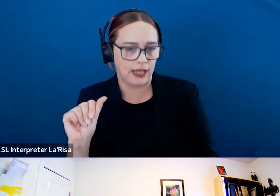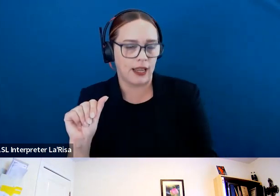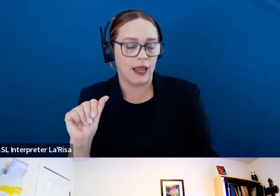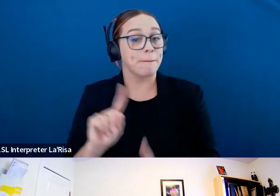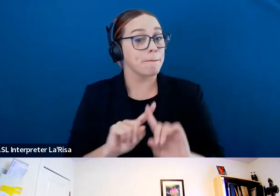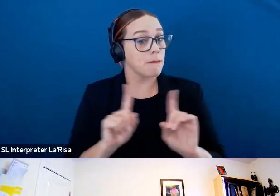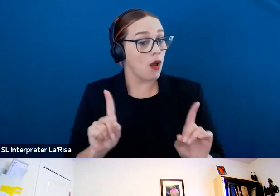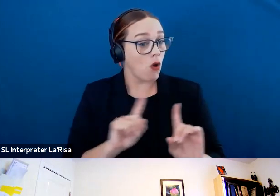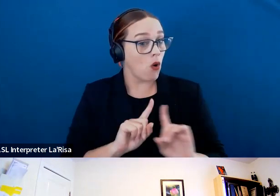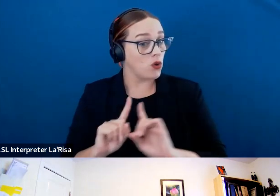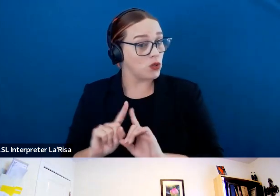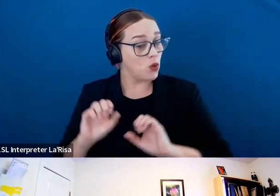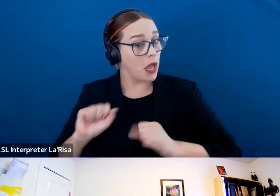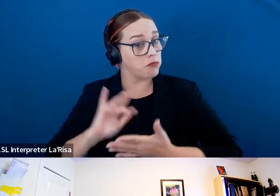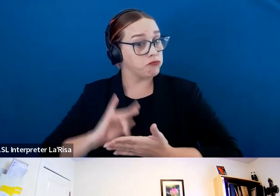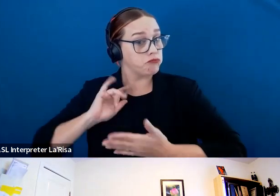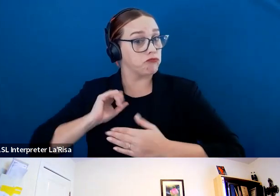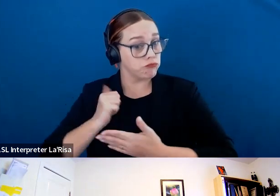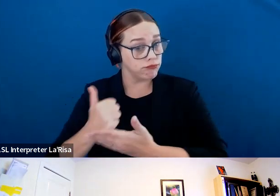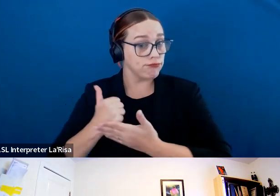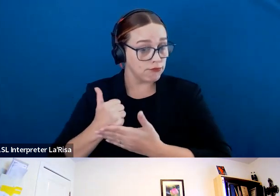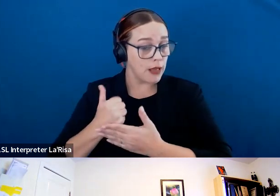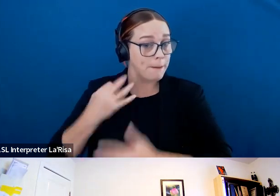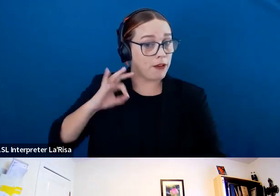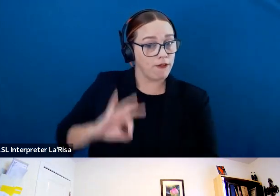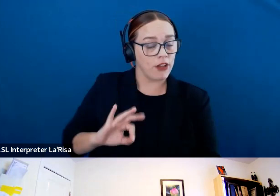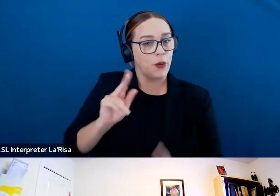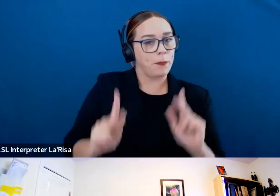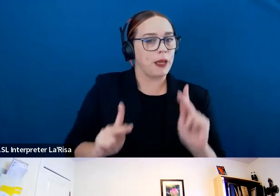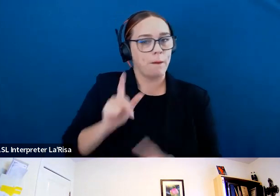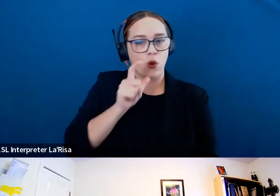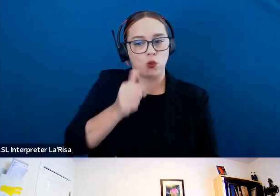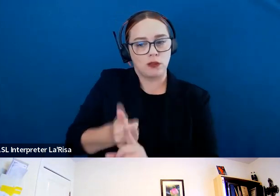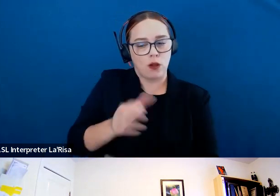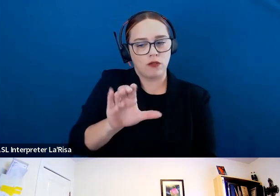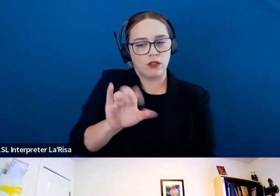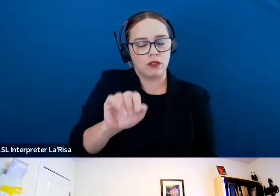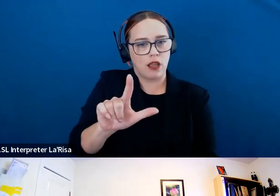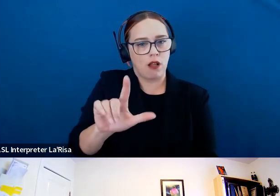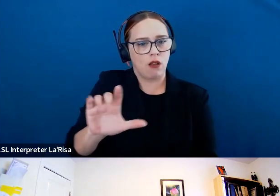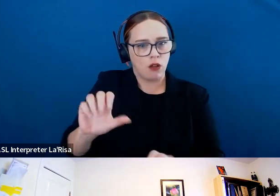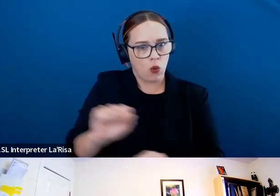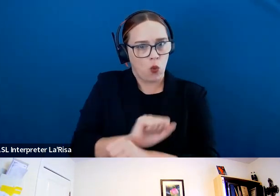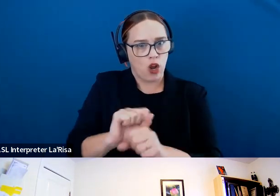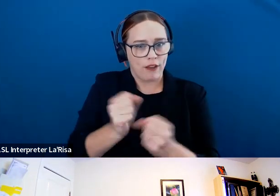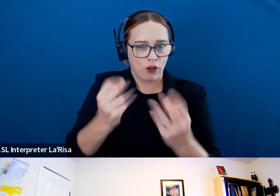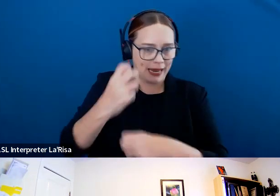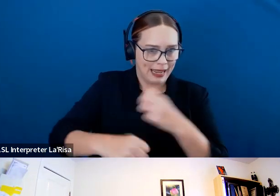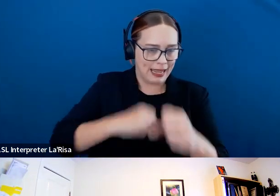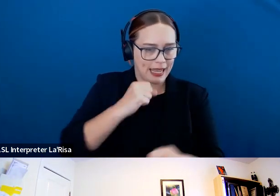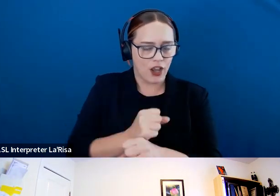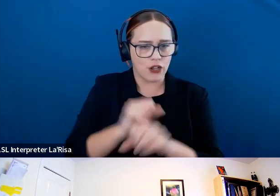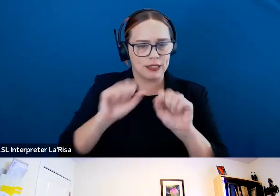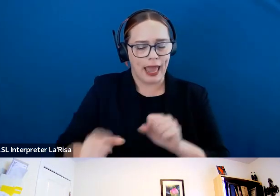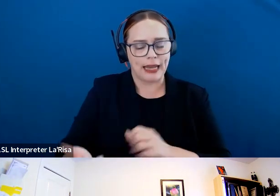CILs that have done this for years or decades to kind of see, okay, where are we at, and take a